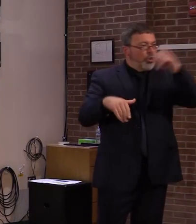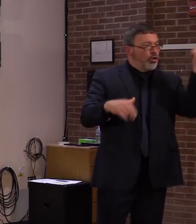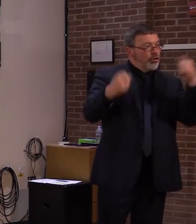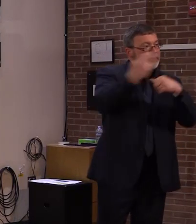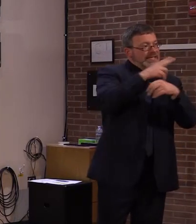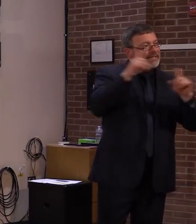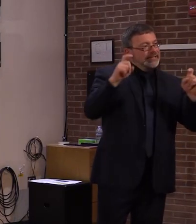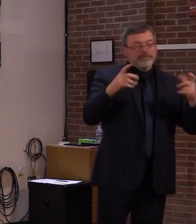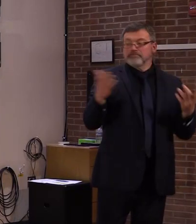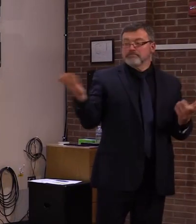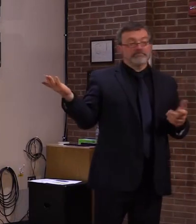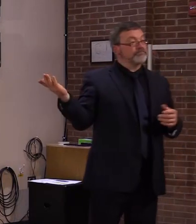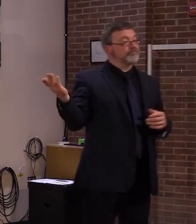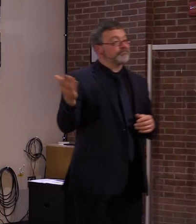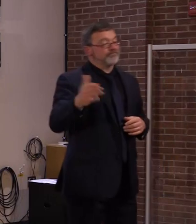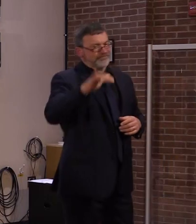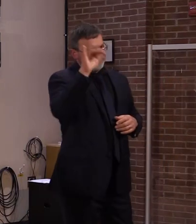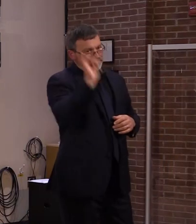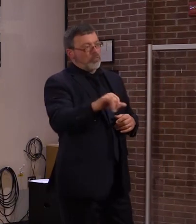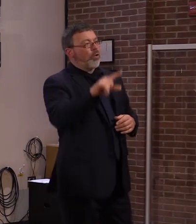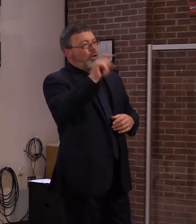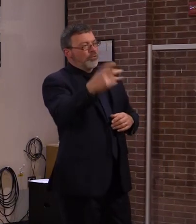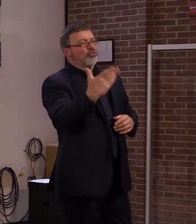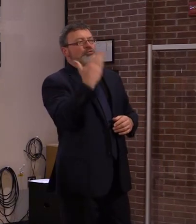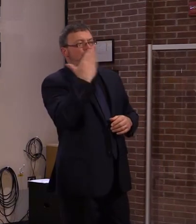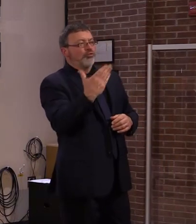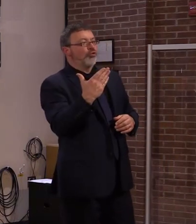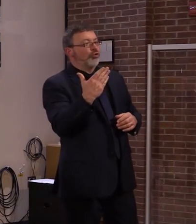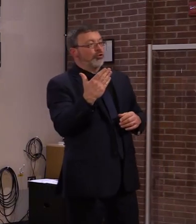That's a good question. The number is